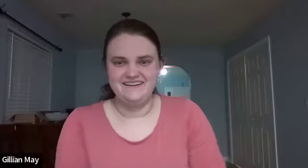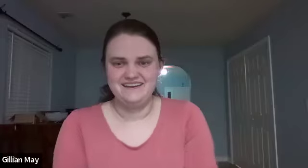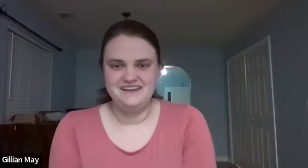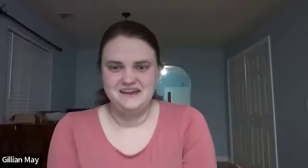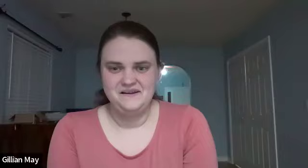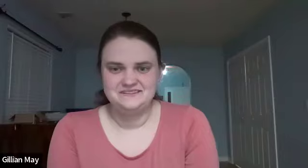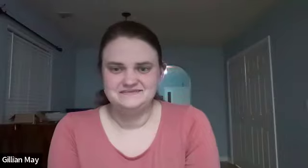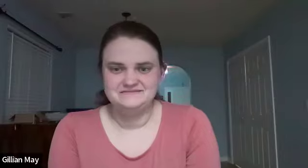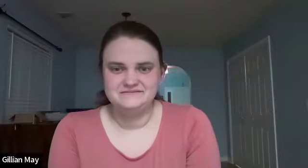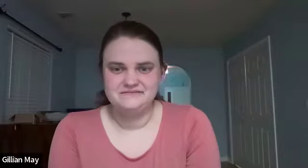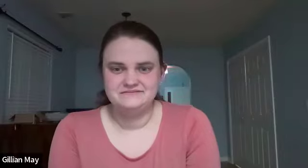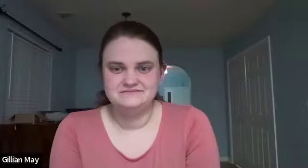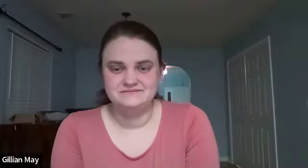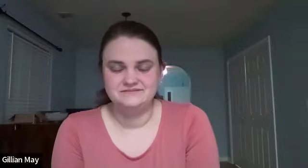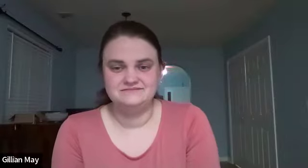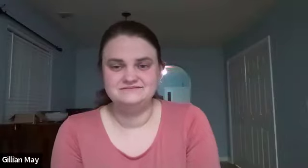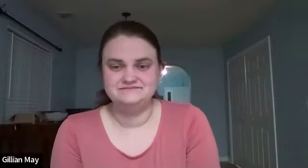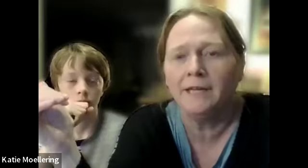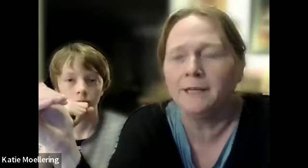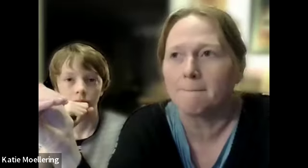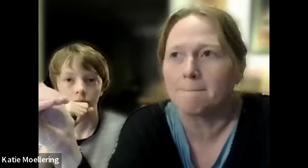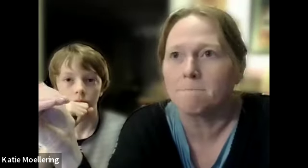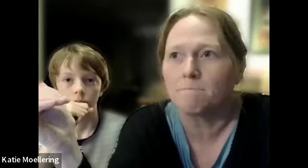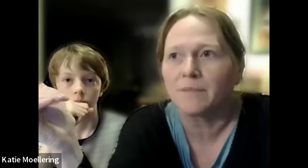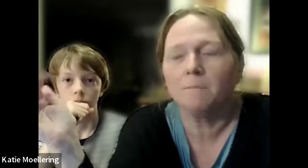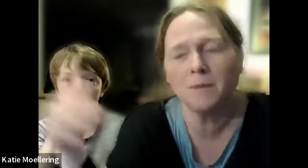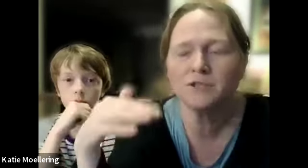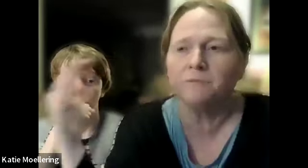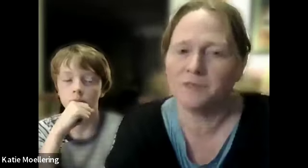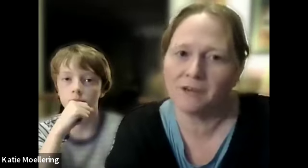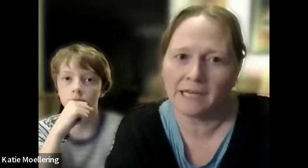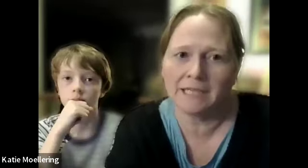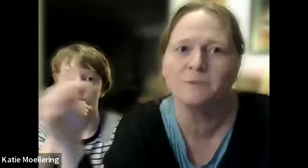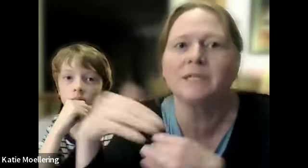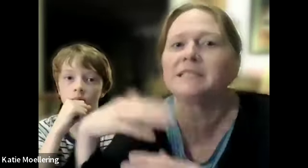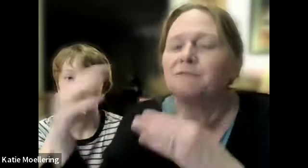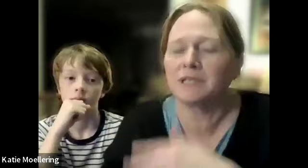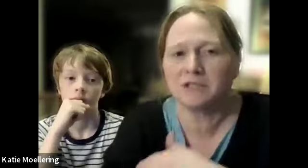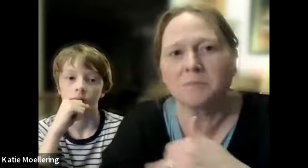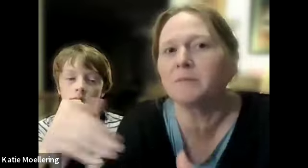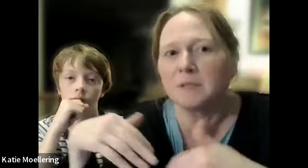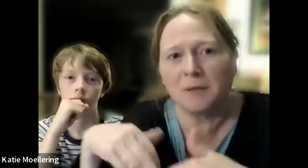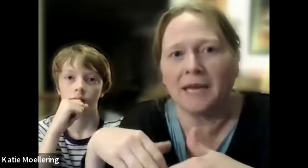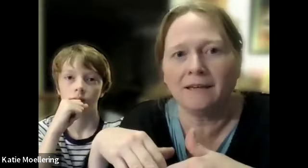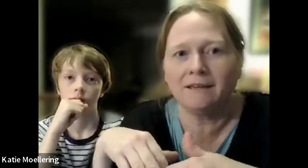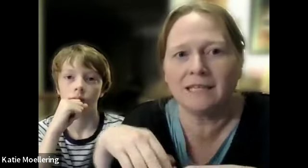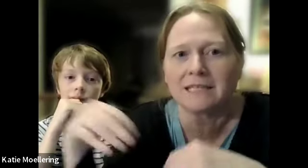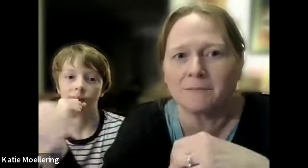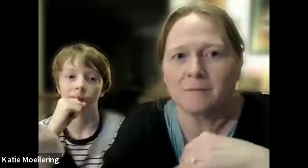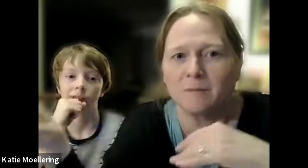The interpreters, and both of them did this, would motion with their hands when a different instrument was playing, and then sometimes